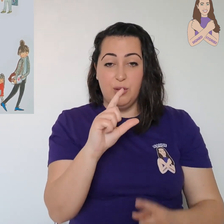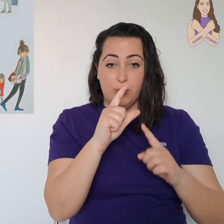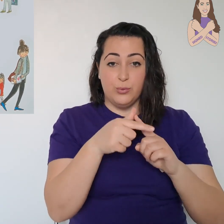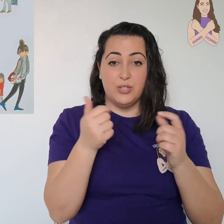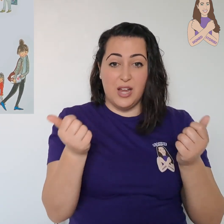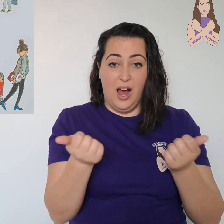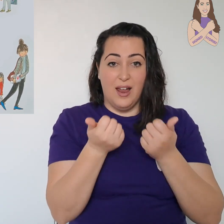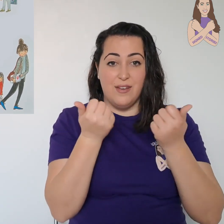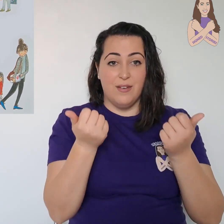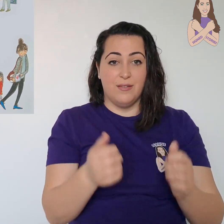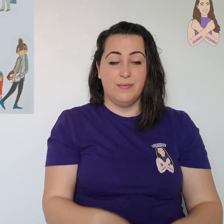you done?"